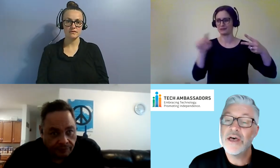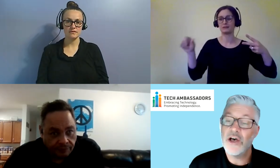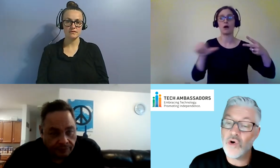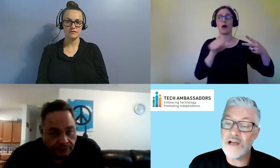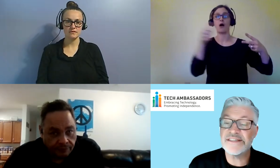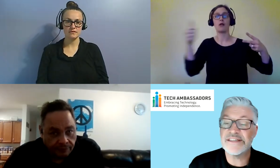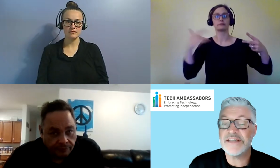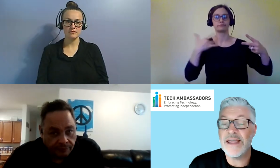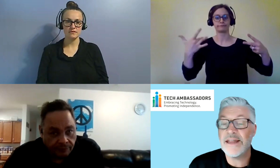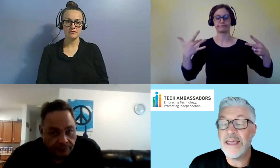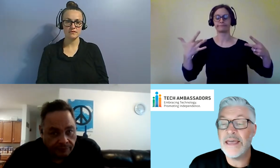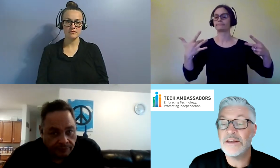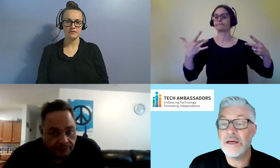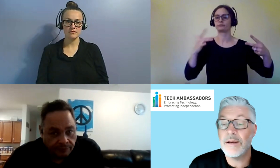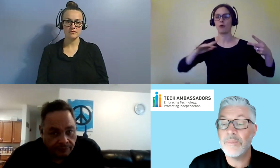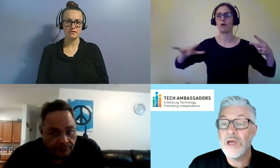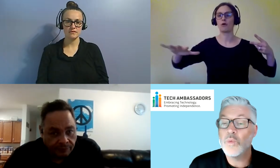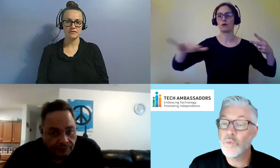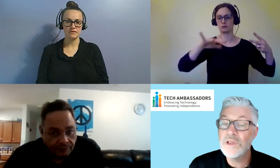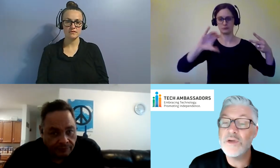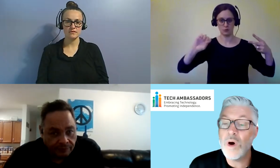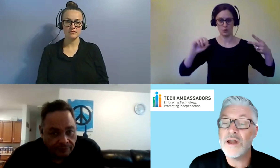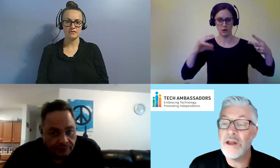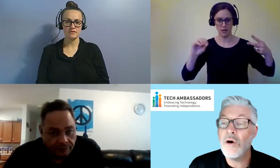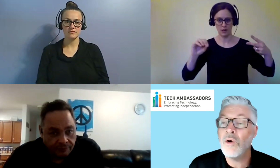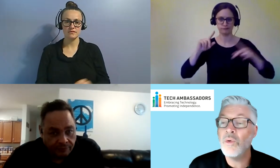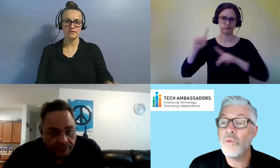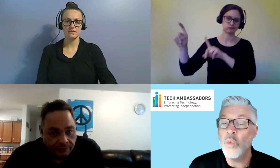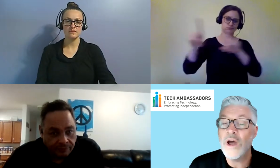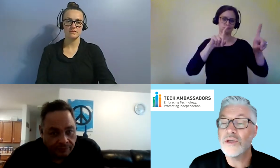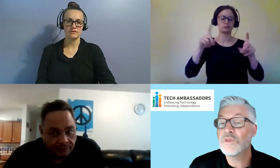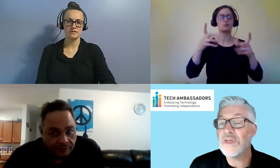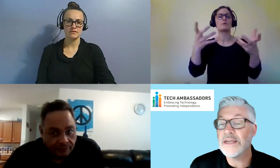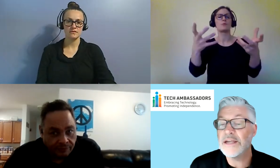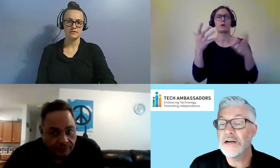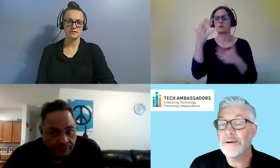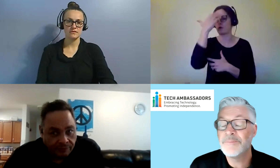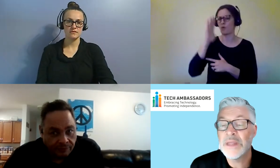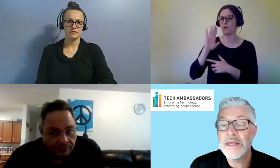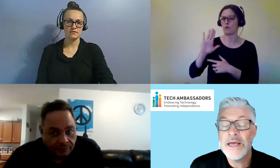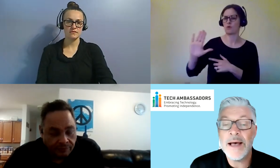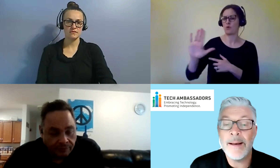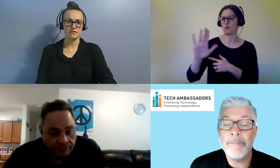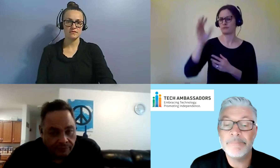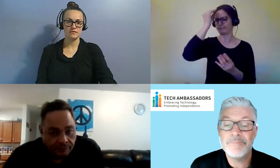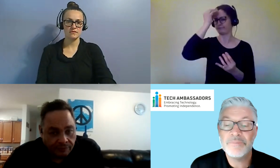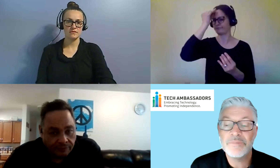events across the state, and we really want to know what you think here.